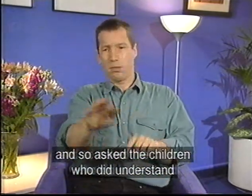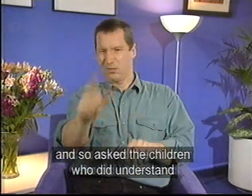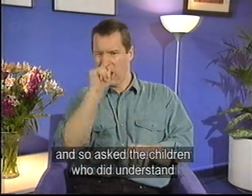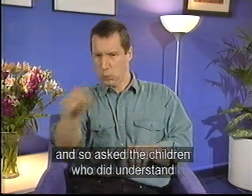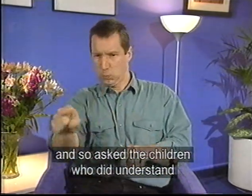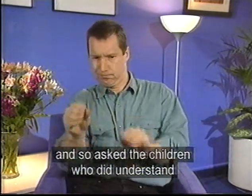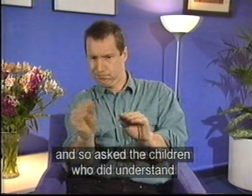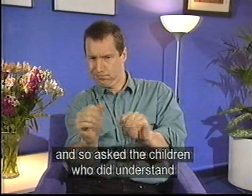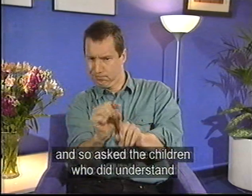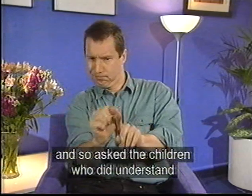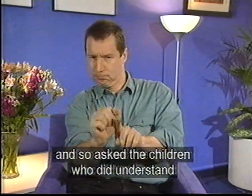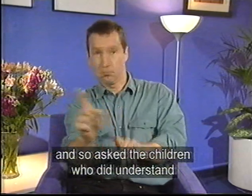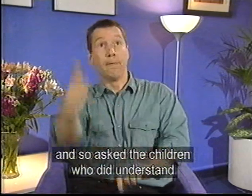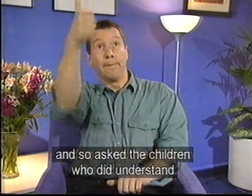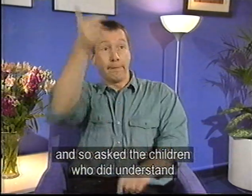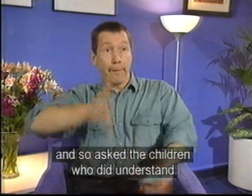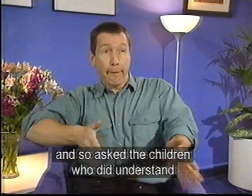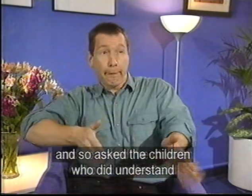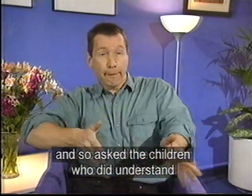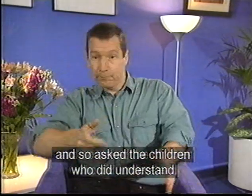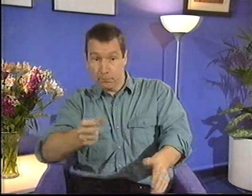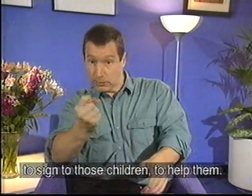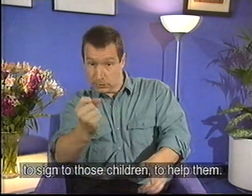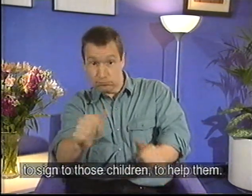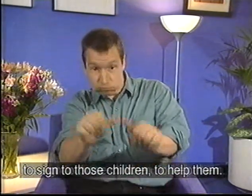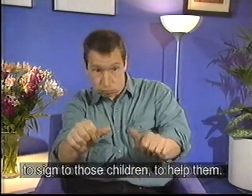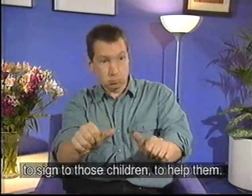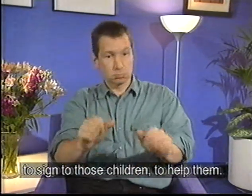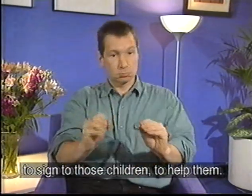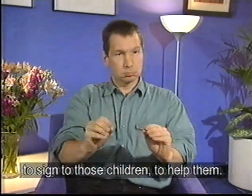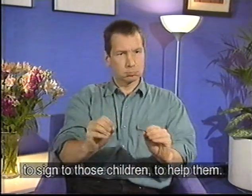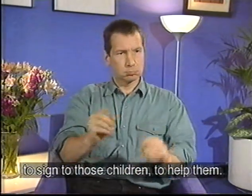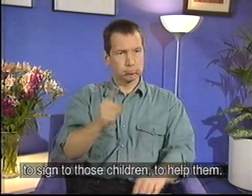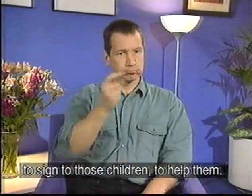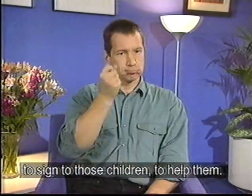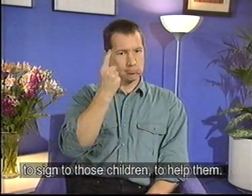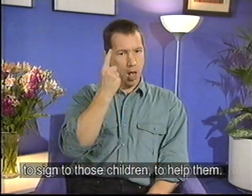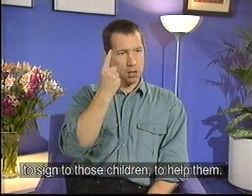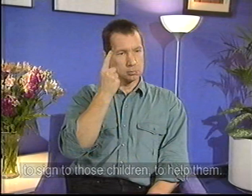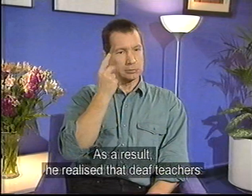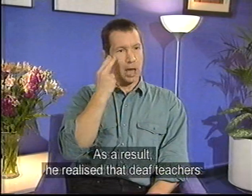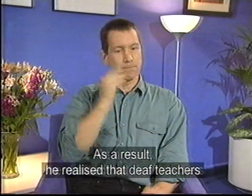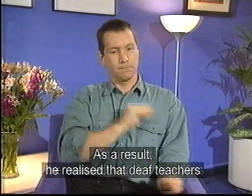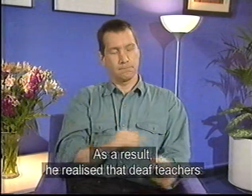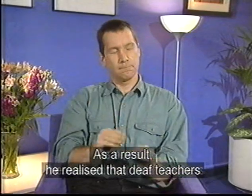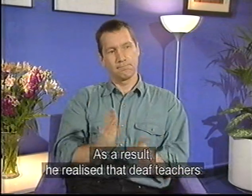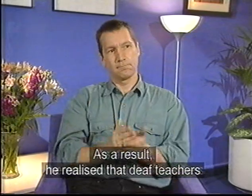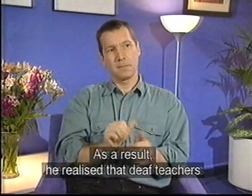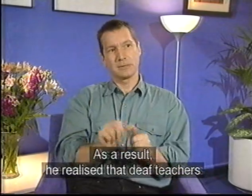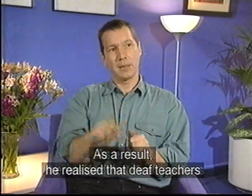did understand to sign to those children to help them. As a result, he realised that deaf teachers were better than